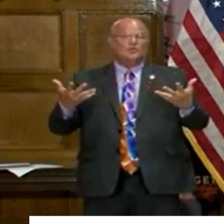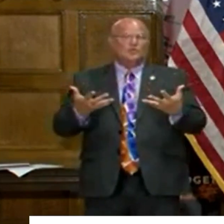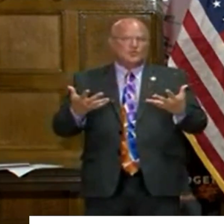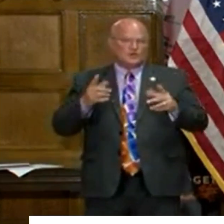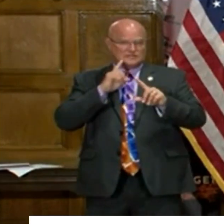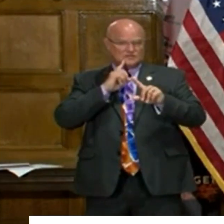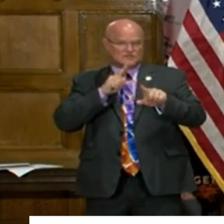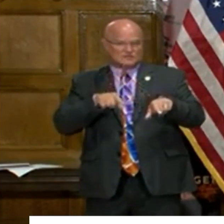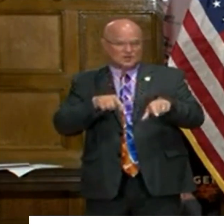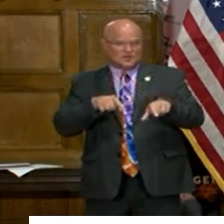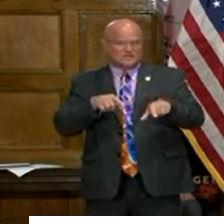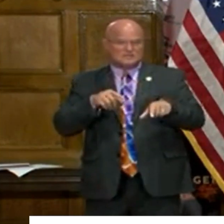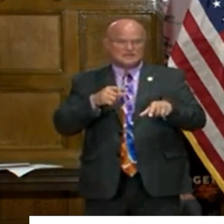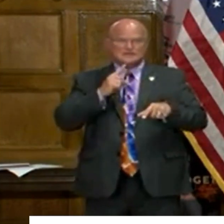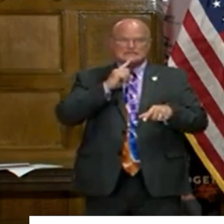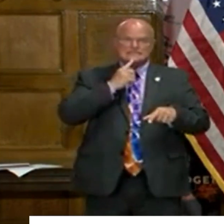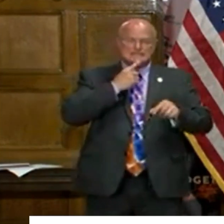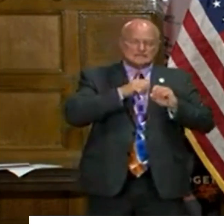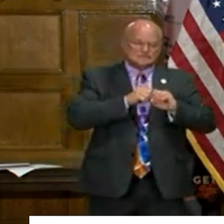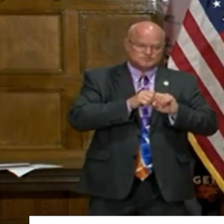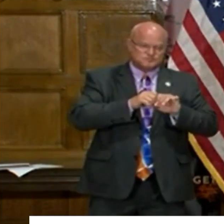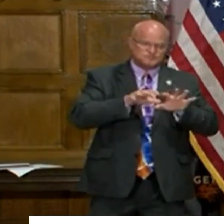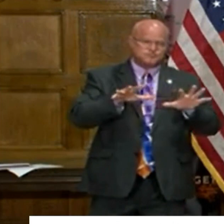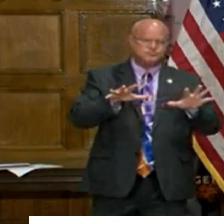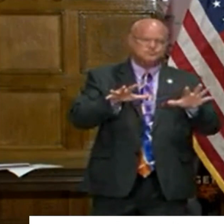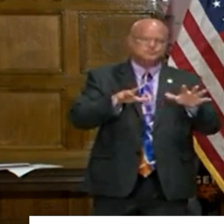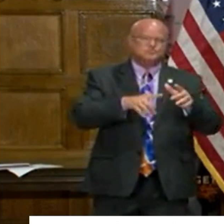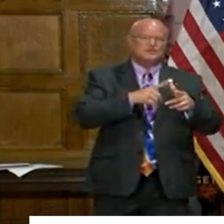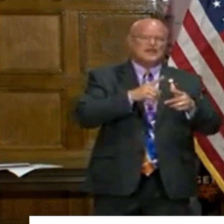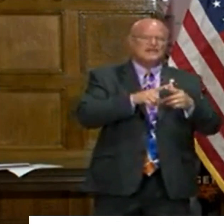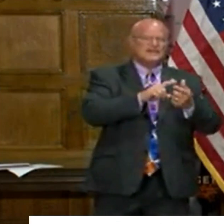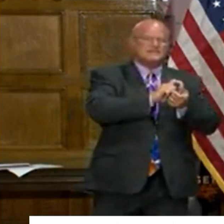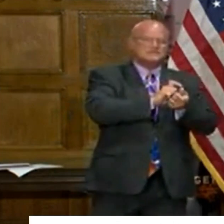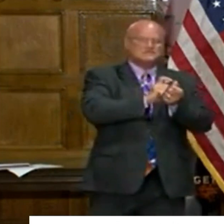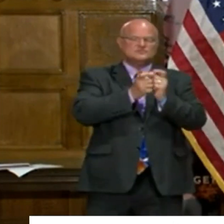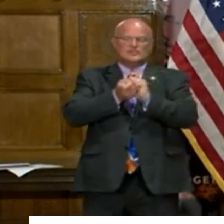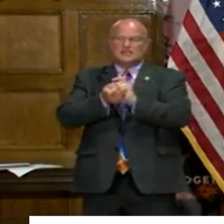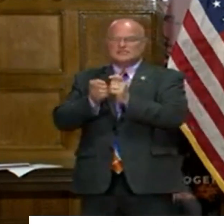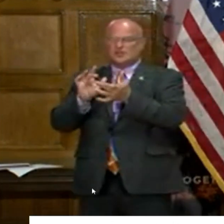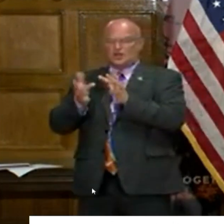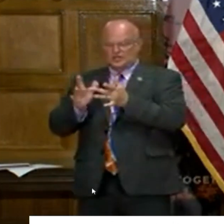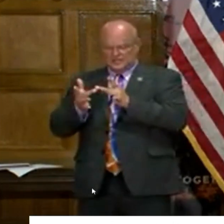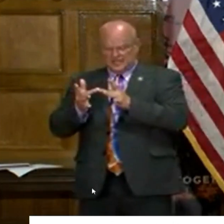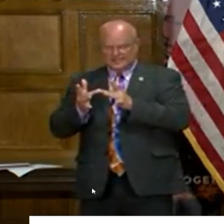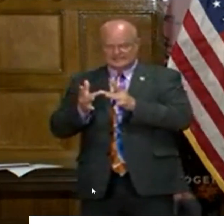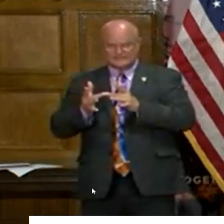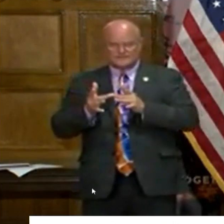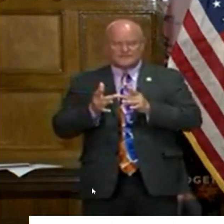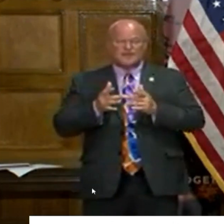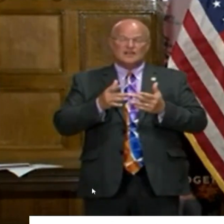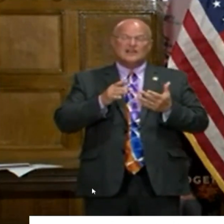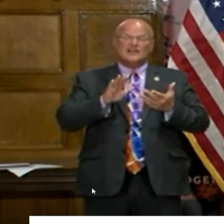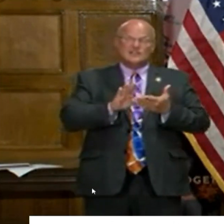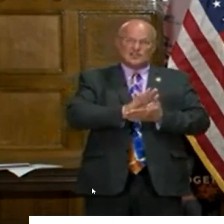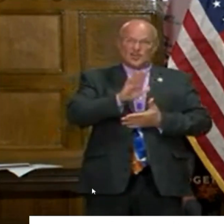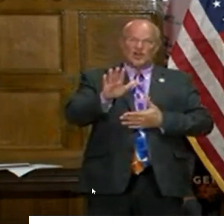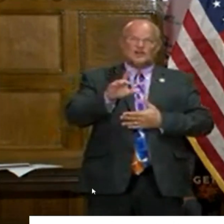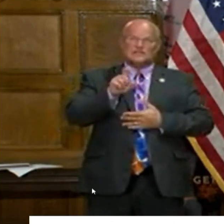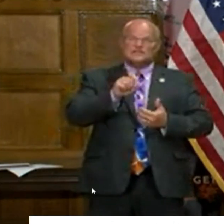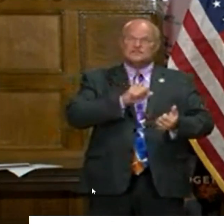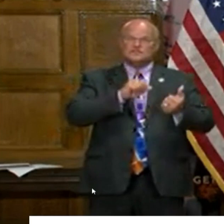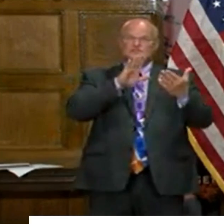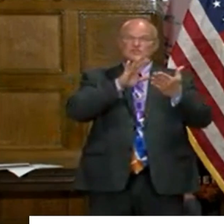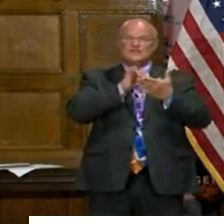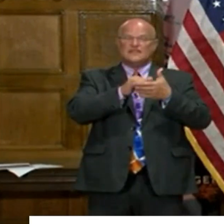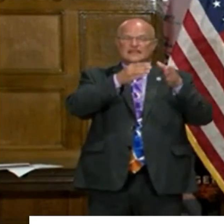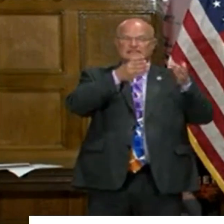if it's a serious breakout, it can be shifted to online instruction. In terms of the colleges, I think they need to address